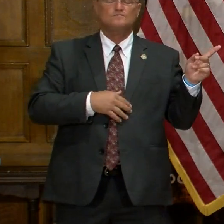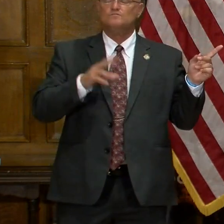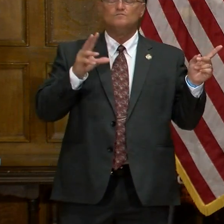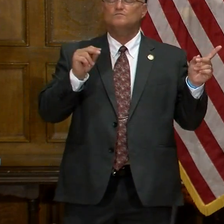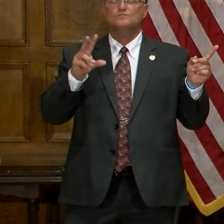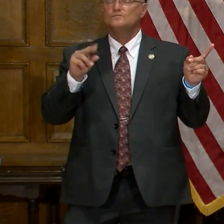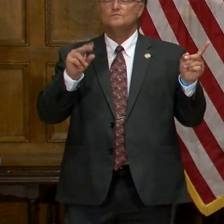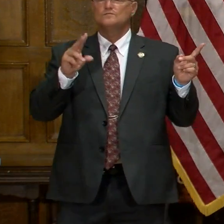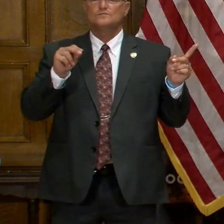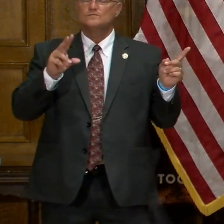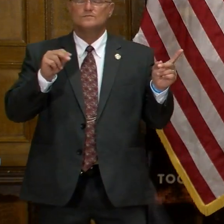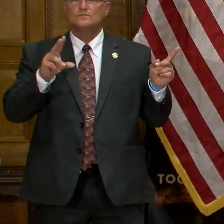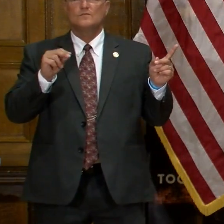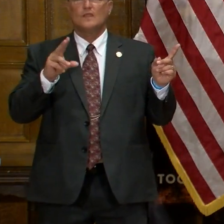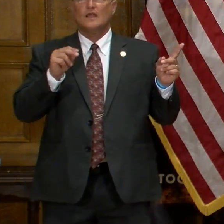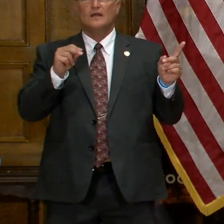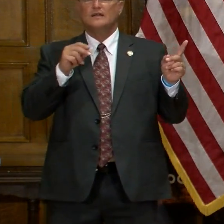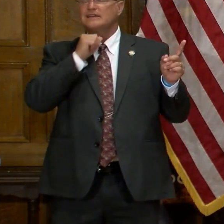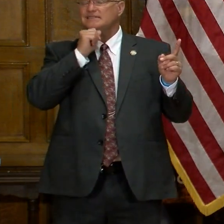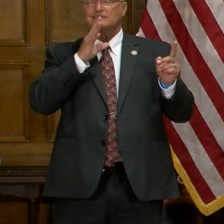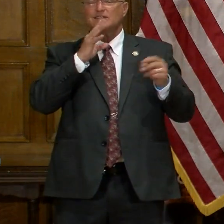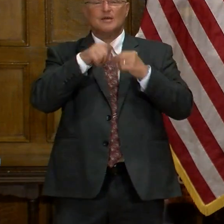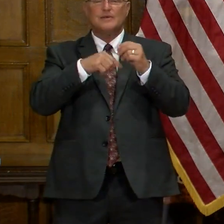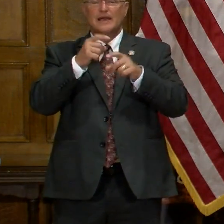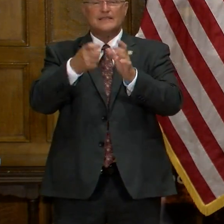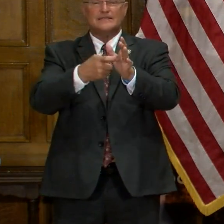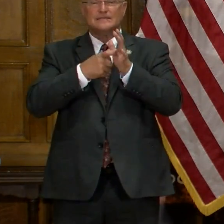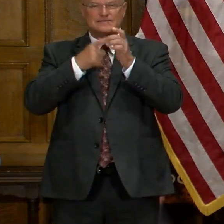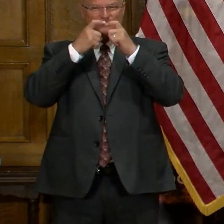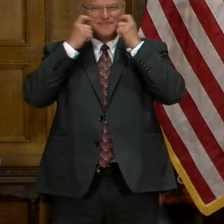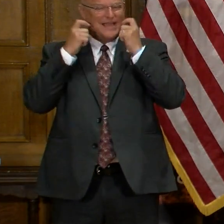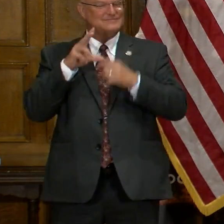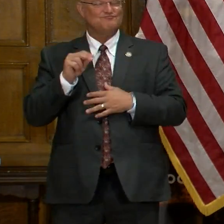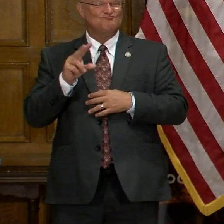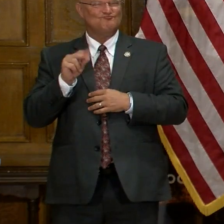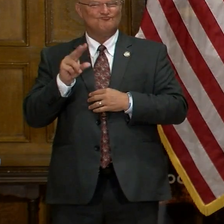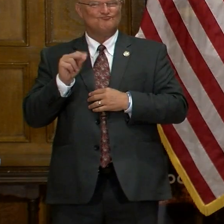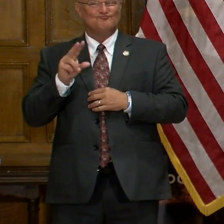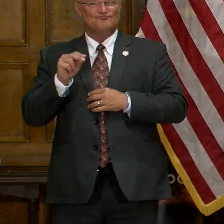No, it didn't actually cover the mask mandate because